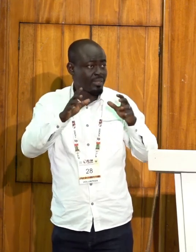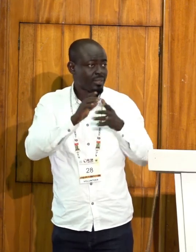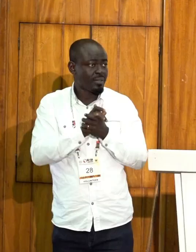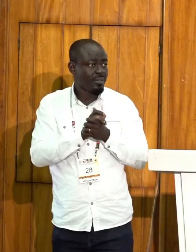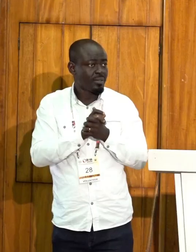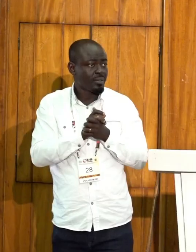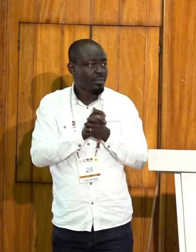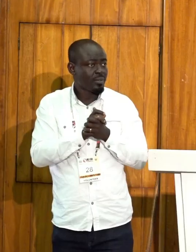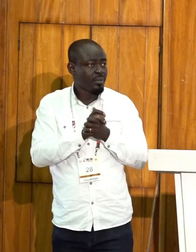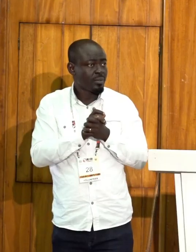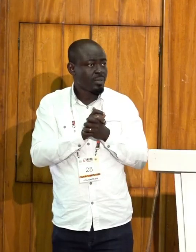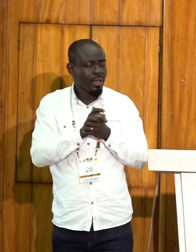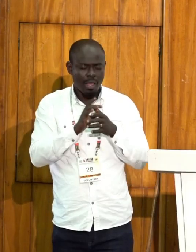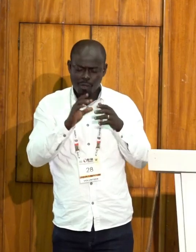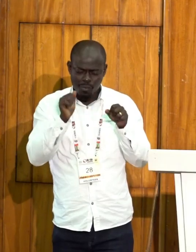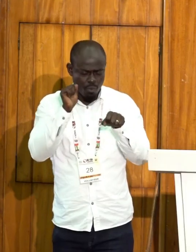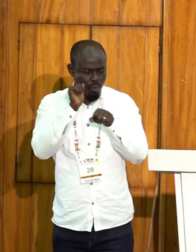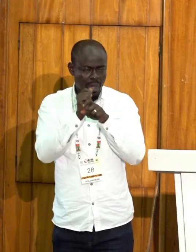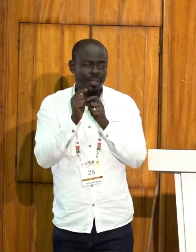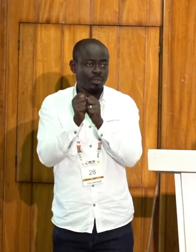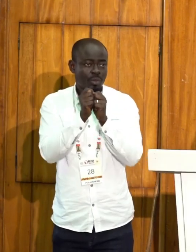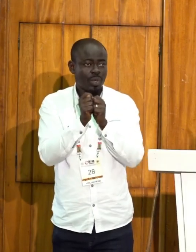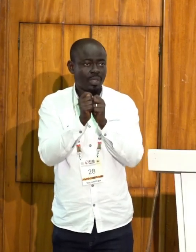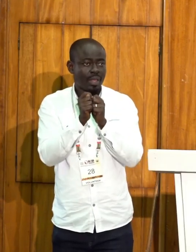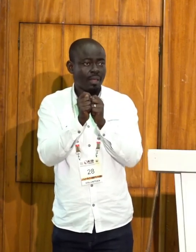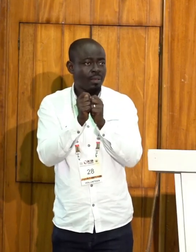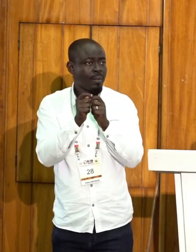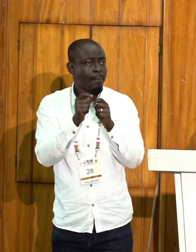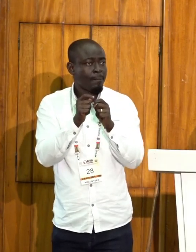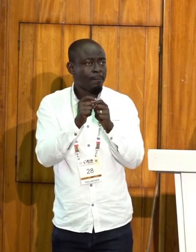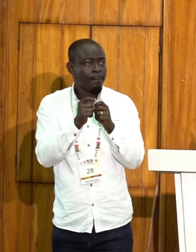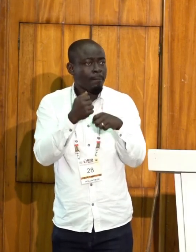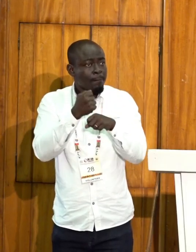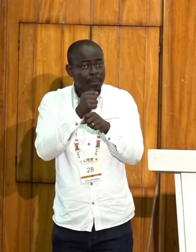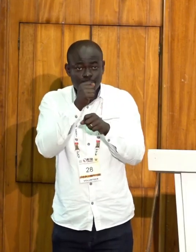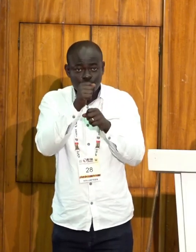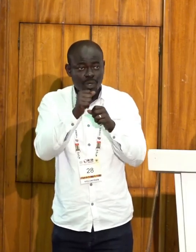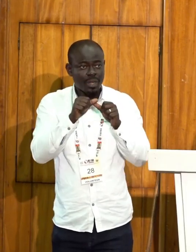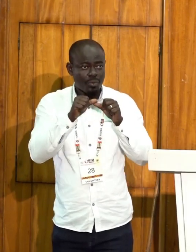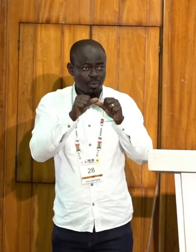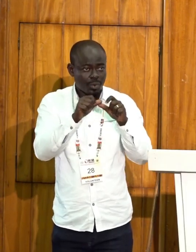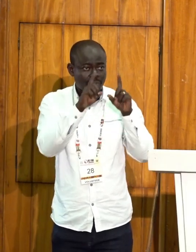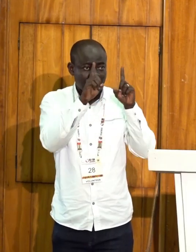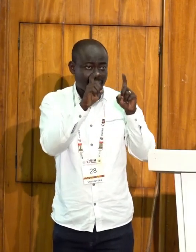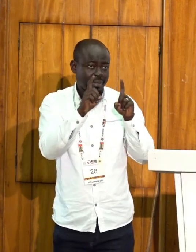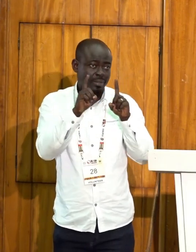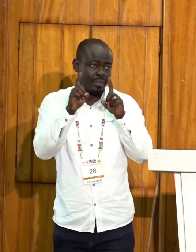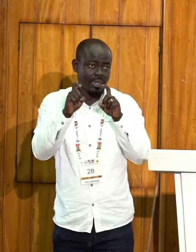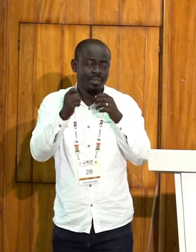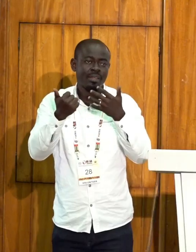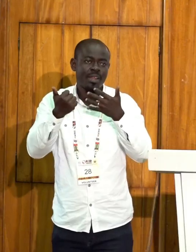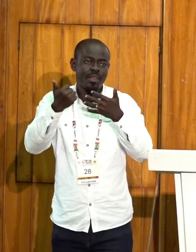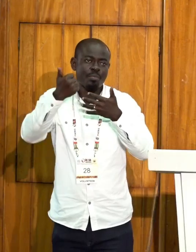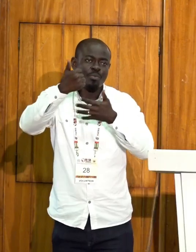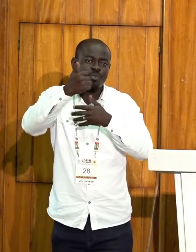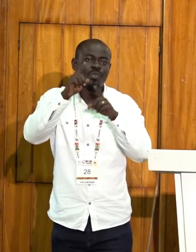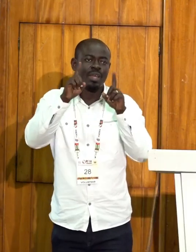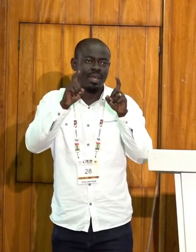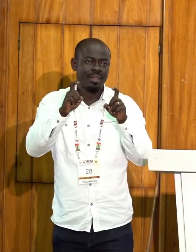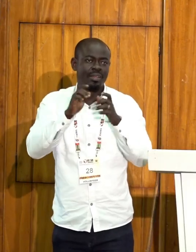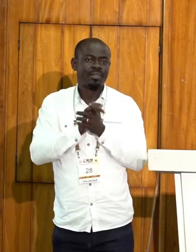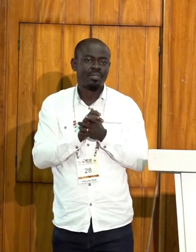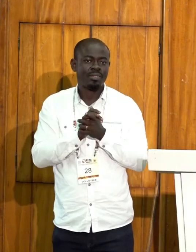have always been together to make sure that we keep testing and improving the tests